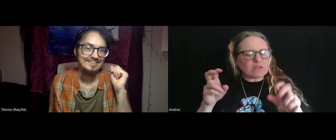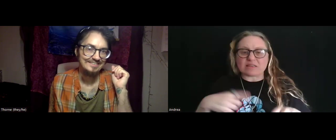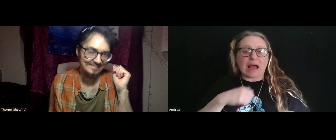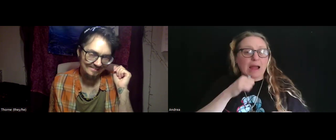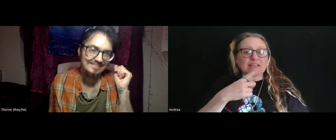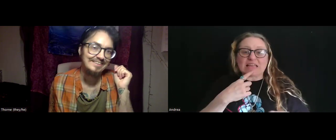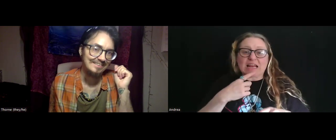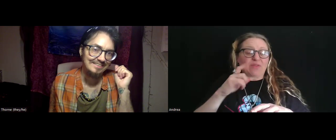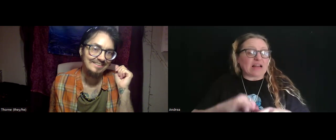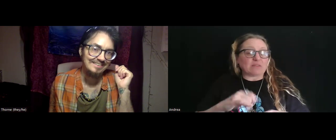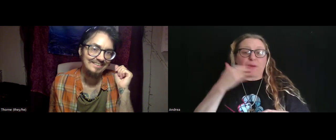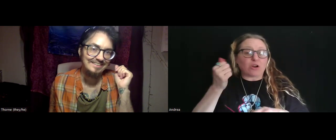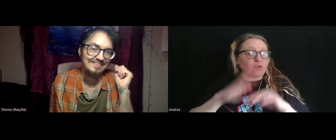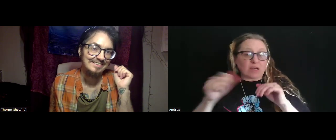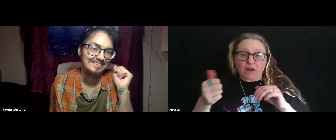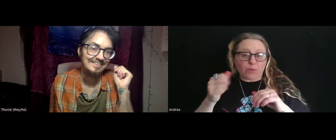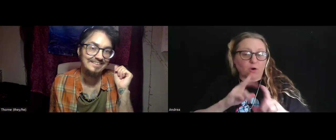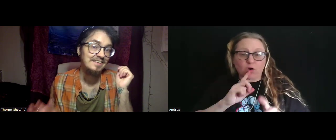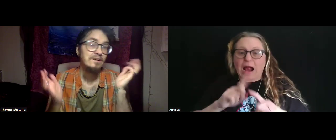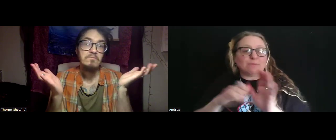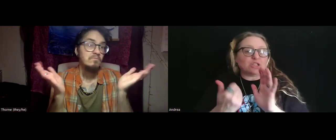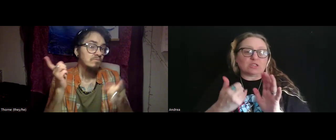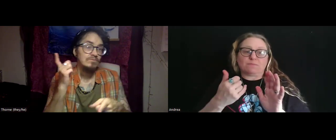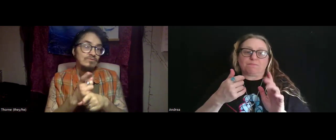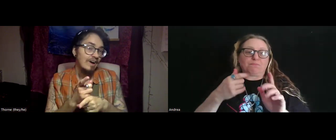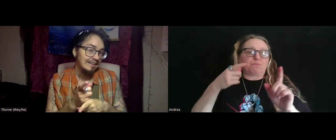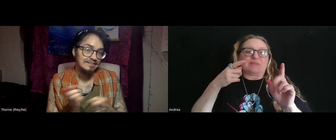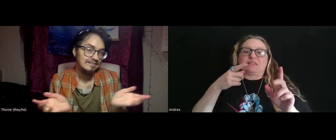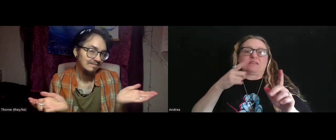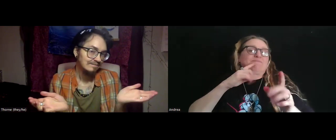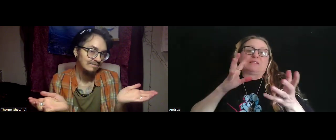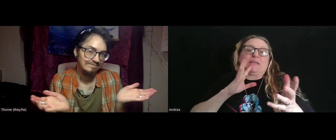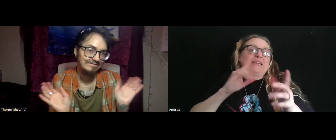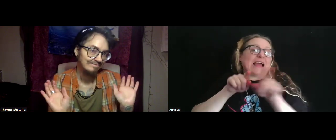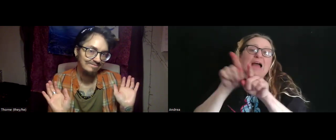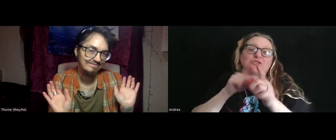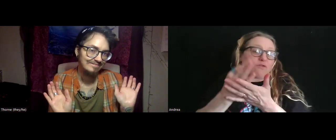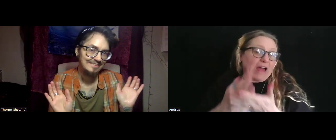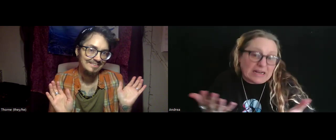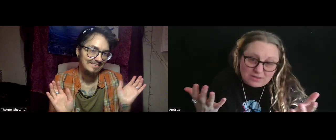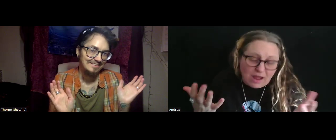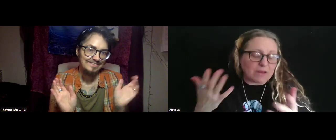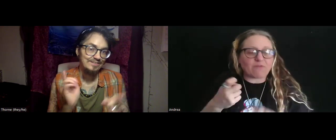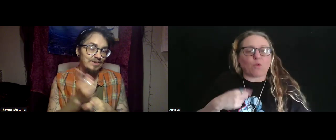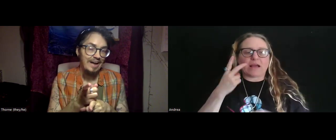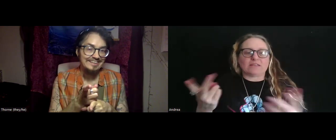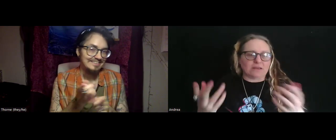linguistics. I'm not saying that's better than another Mercury. I'm just speaking the astro facts. I mean, from what I